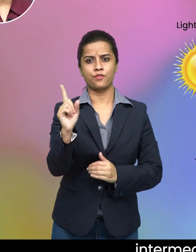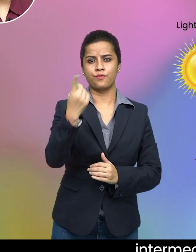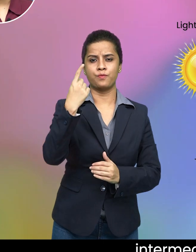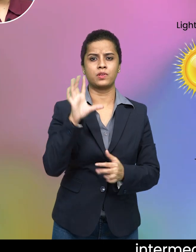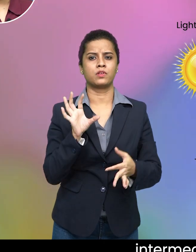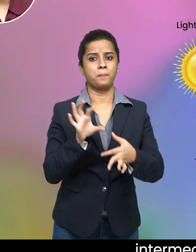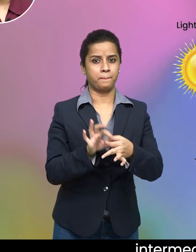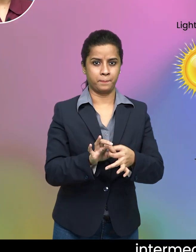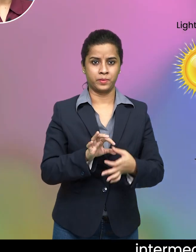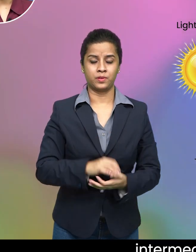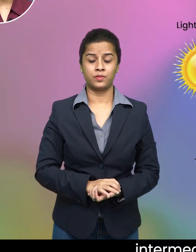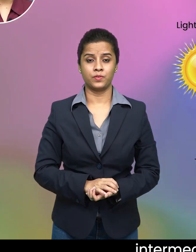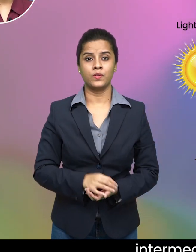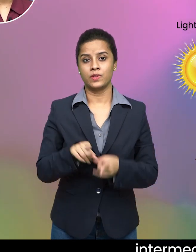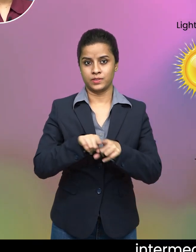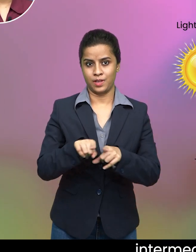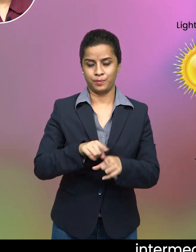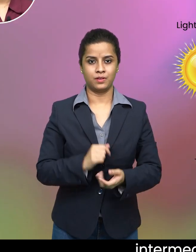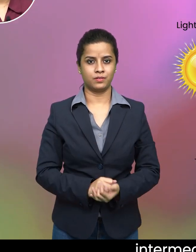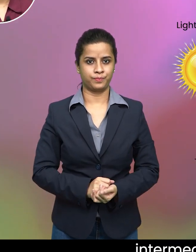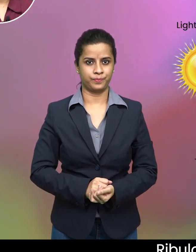intermediate compounds like